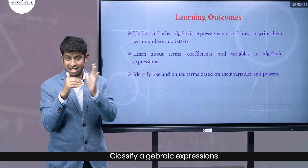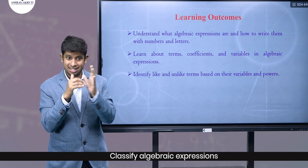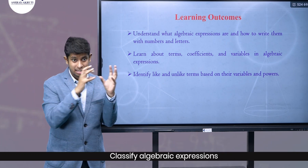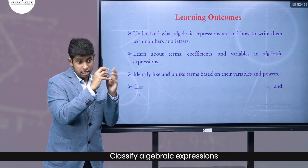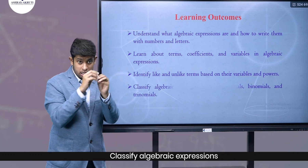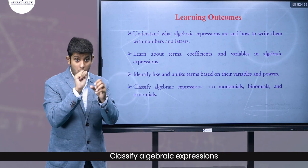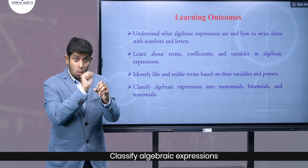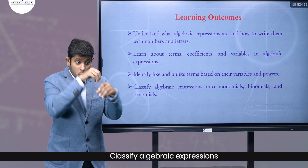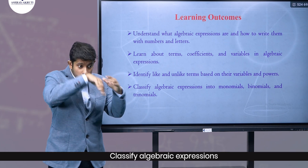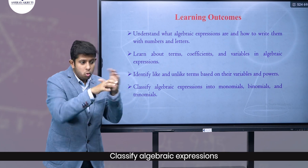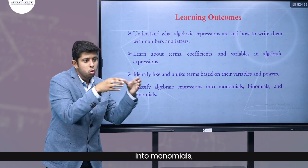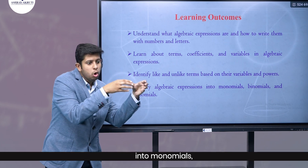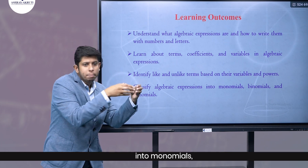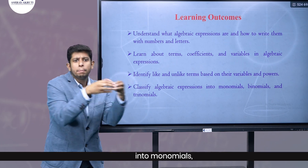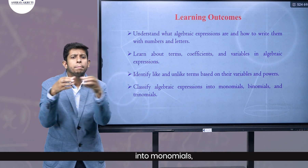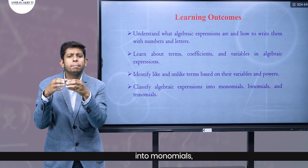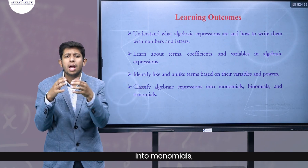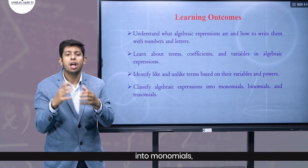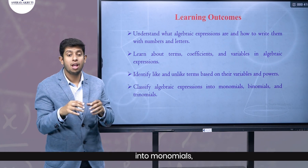Classify algebraic expressions into monomials,